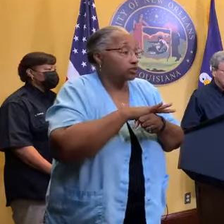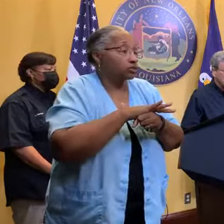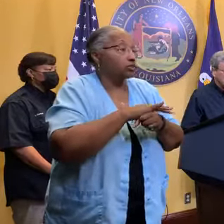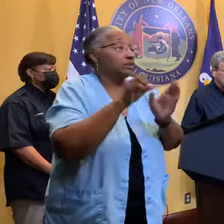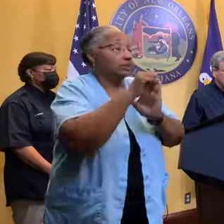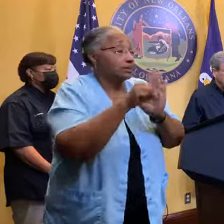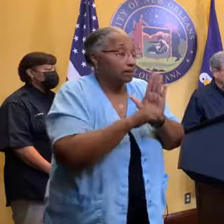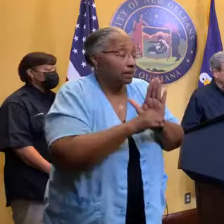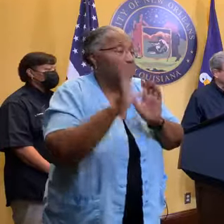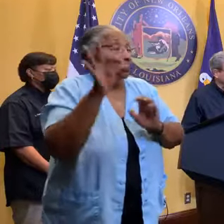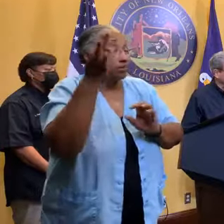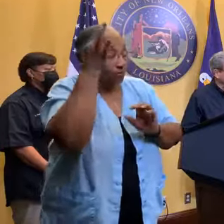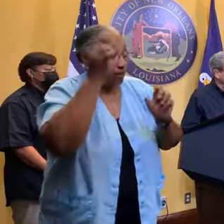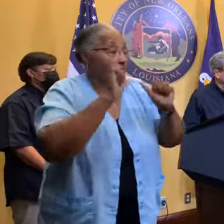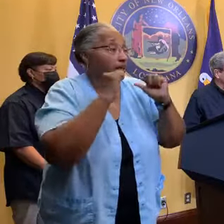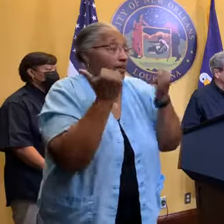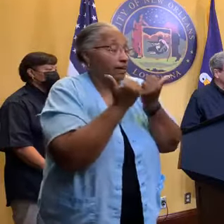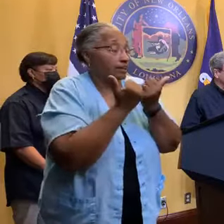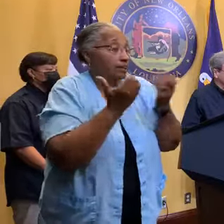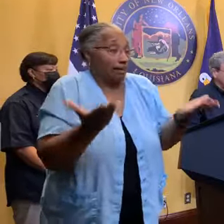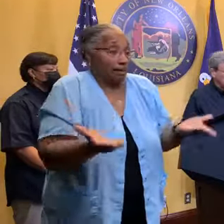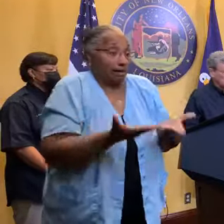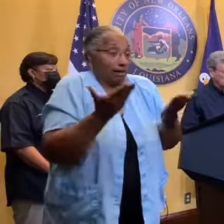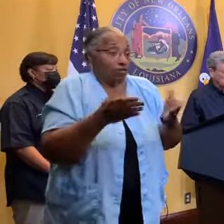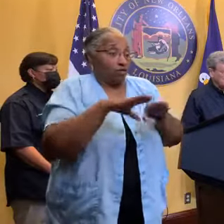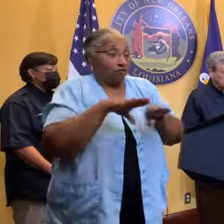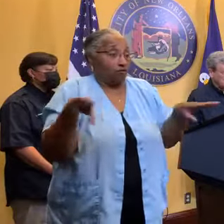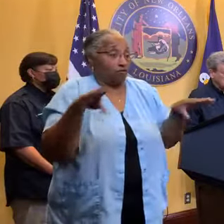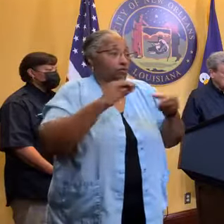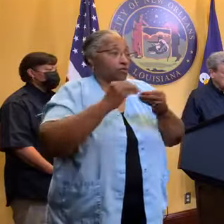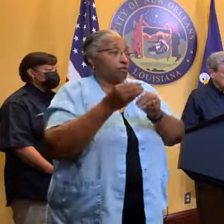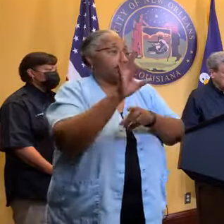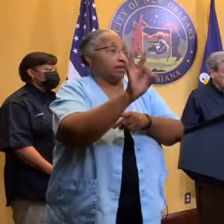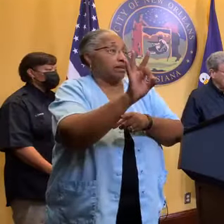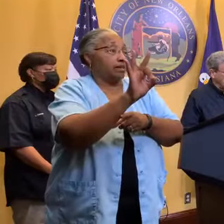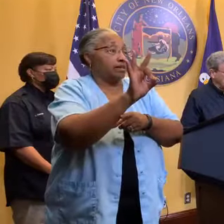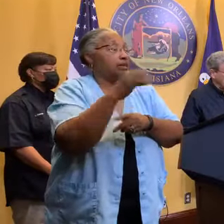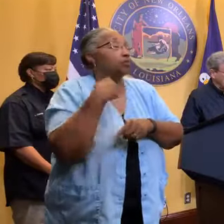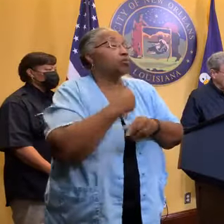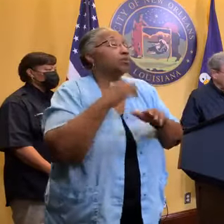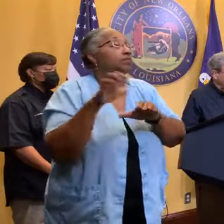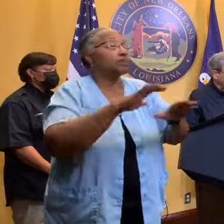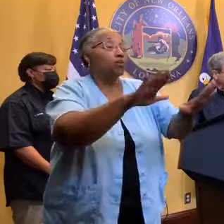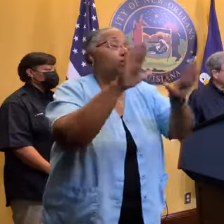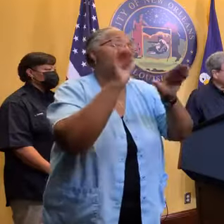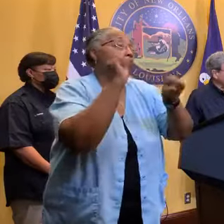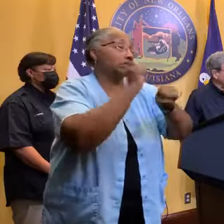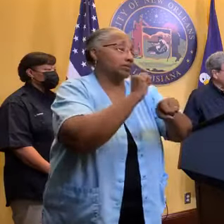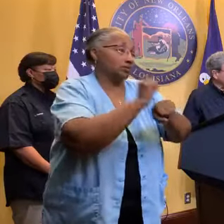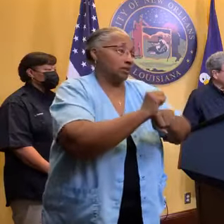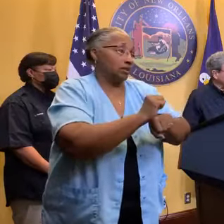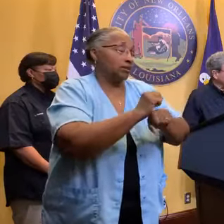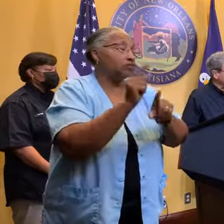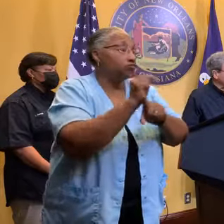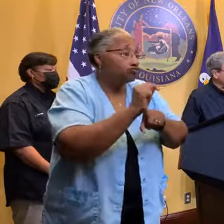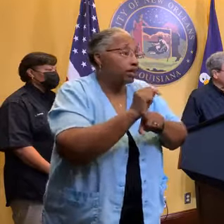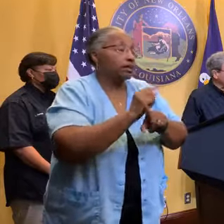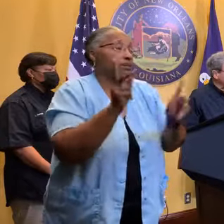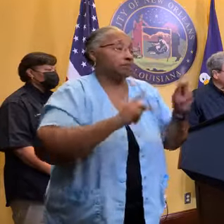up today on the 9th floor of this building. We've done a great job in training our